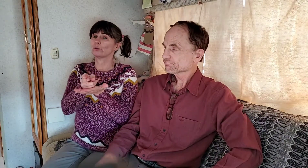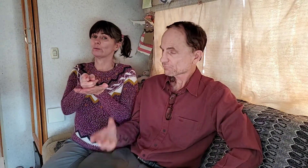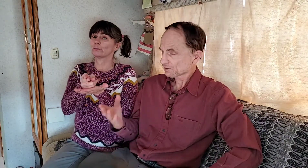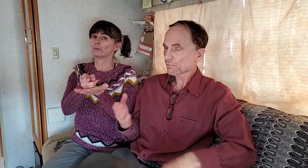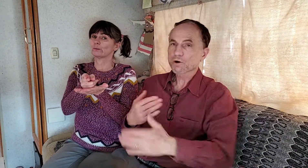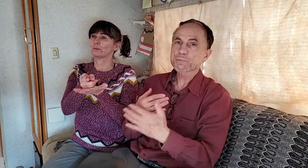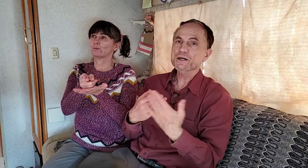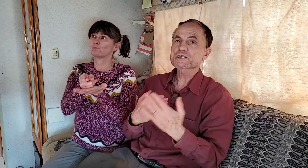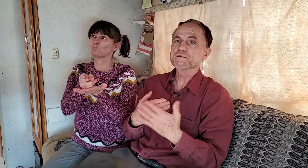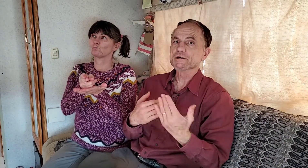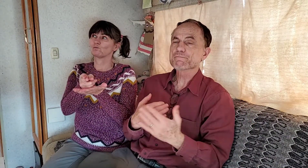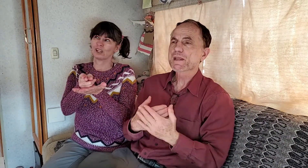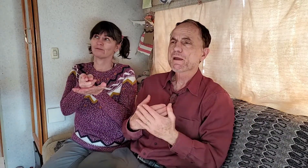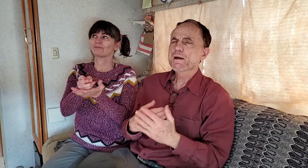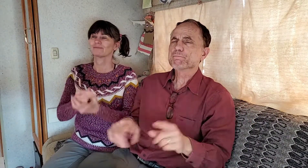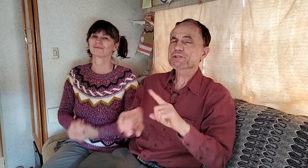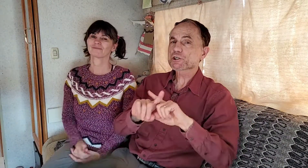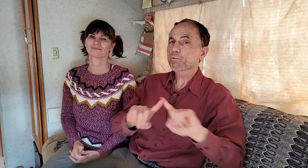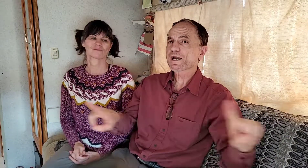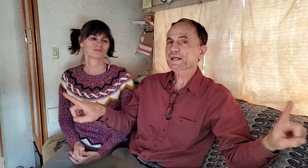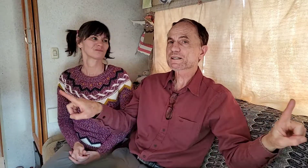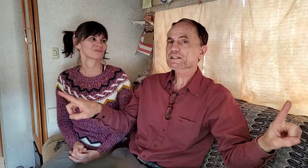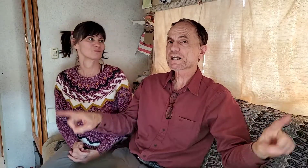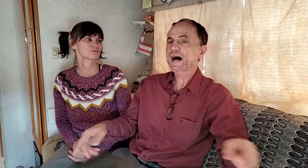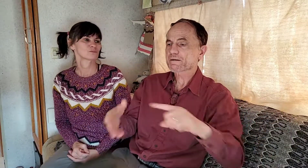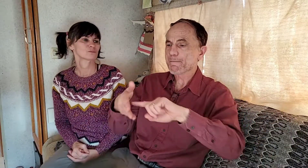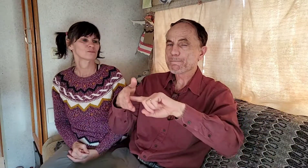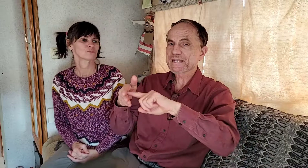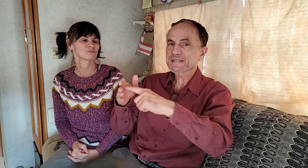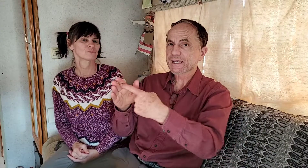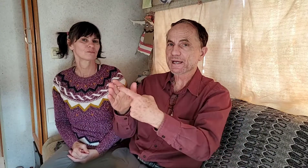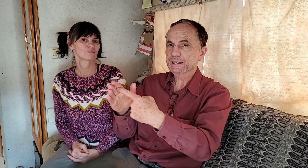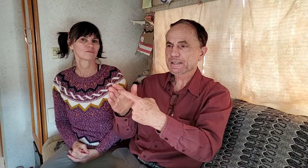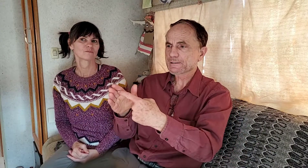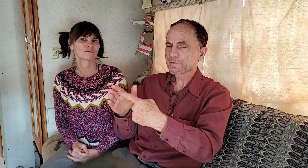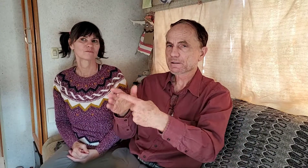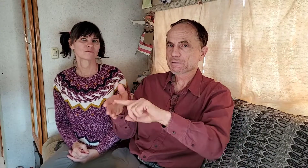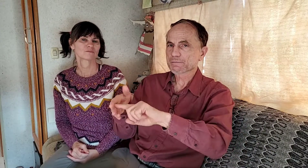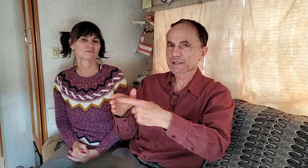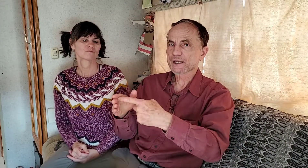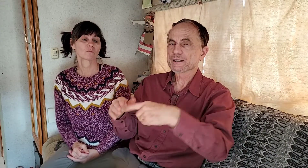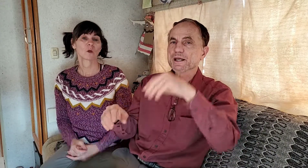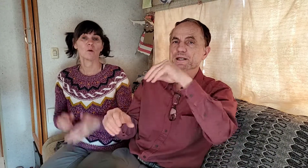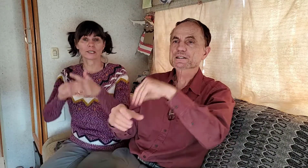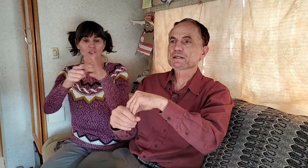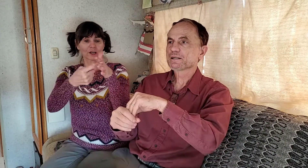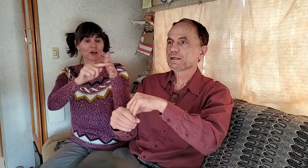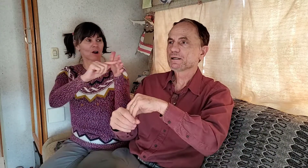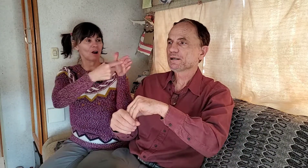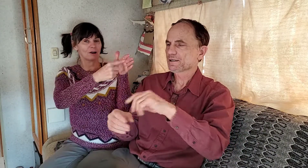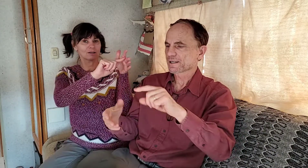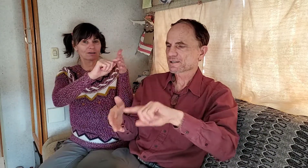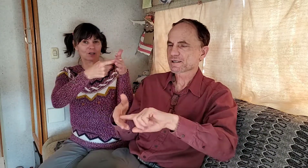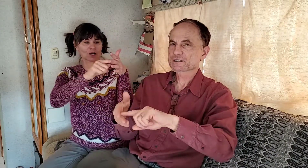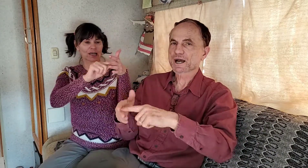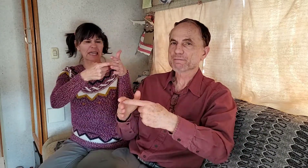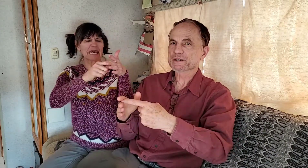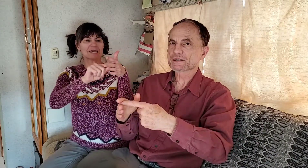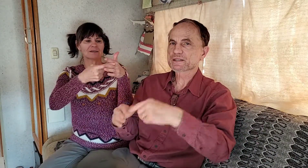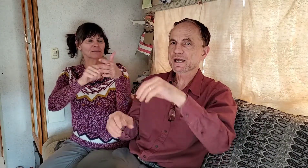Yeah, well, parts of it. But you know what? It does not begin. It's like starting a car. Yes, it does not begin